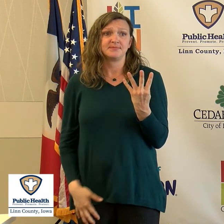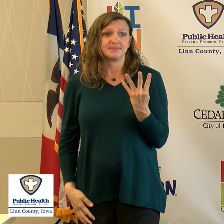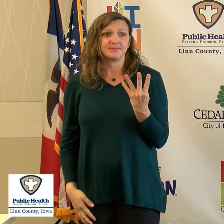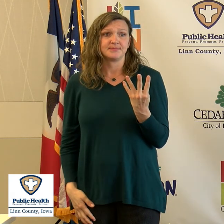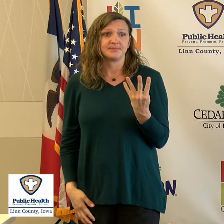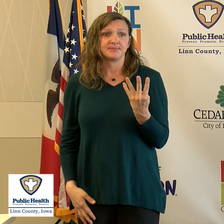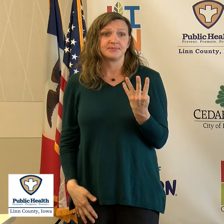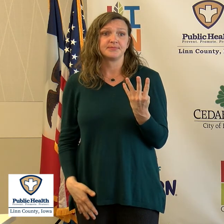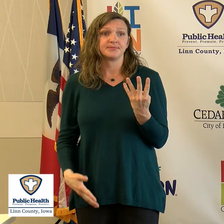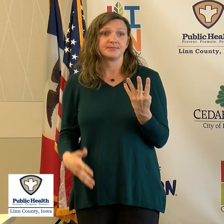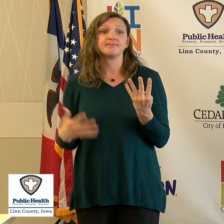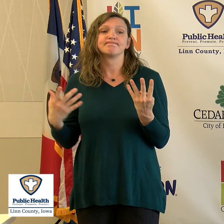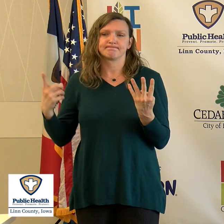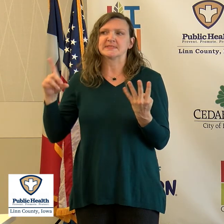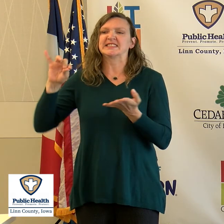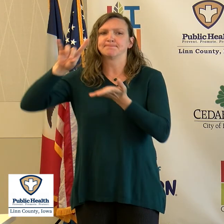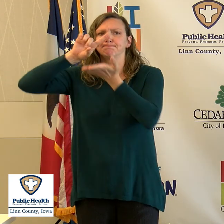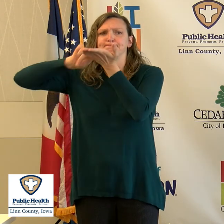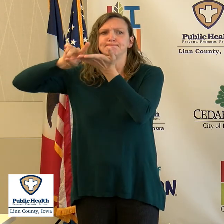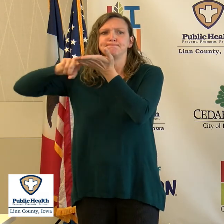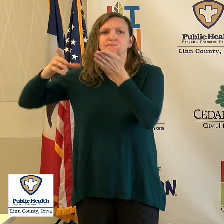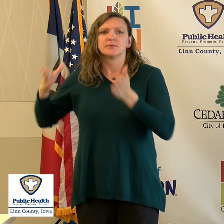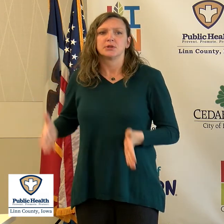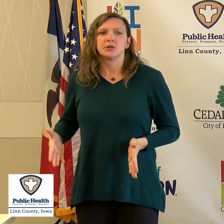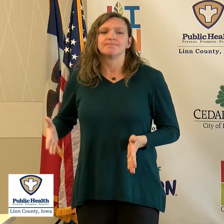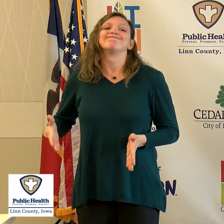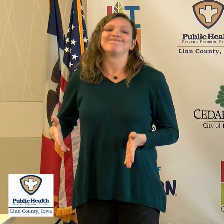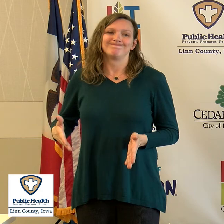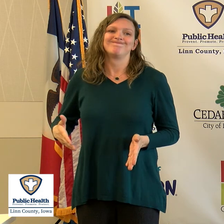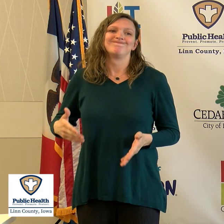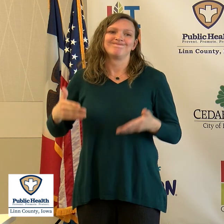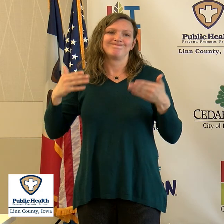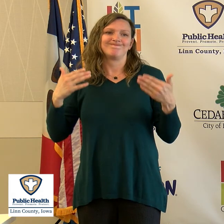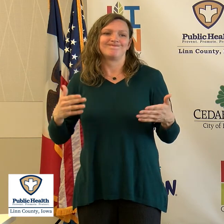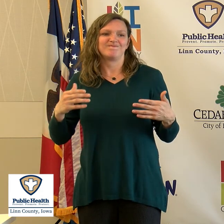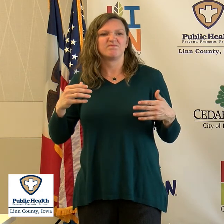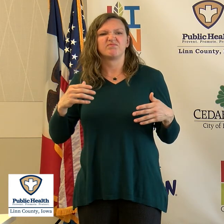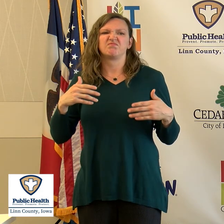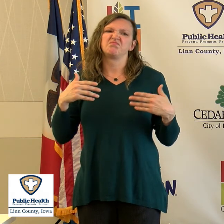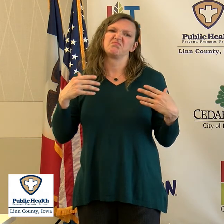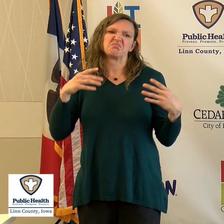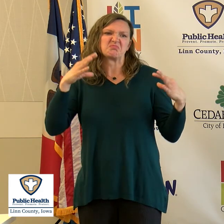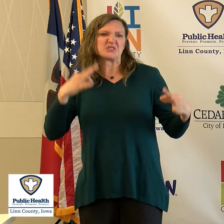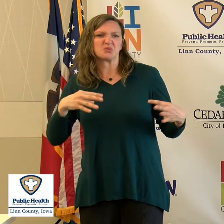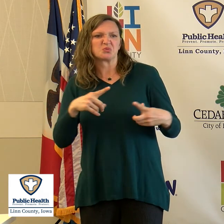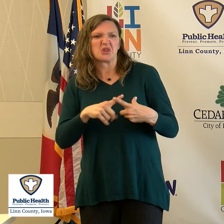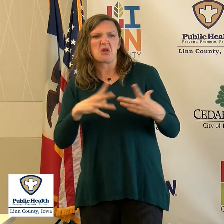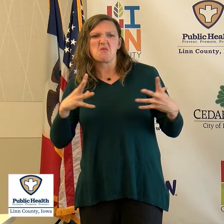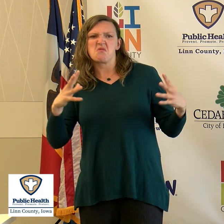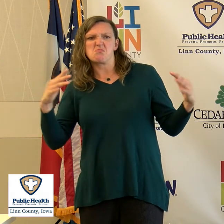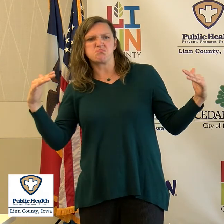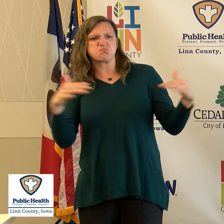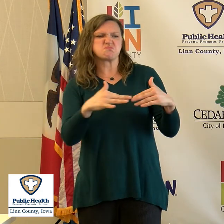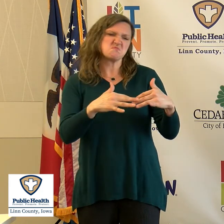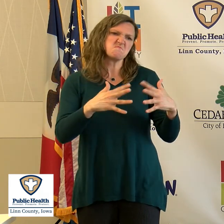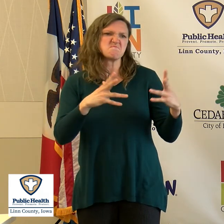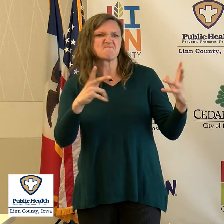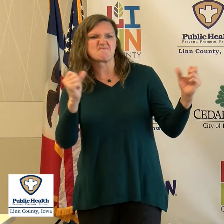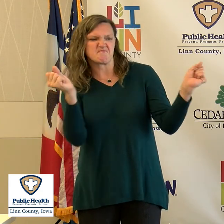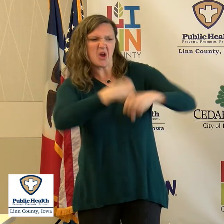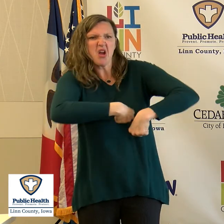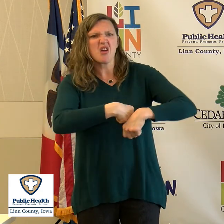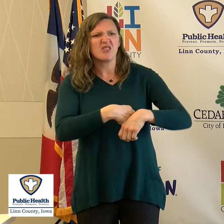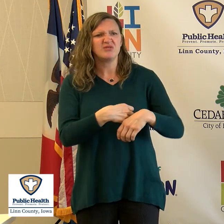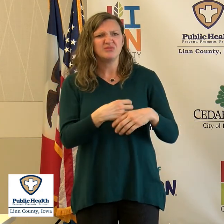Investigation had determined that a fight had been planned involving numerous individuals, and the fight resulted